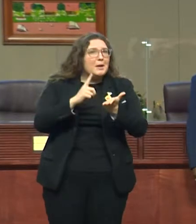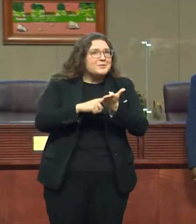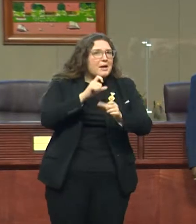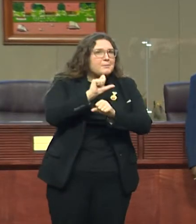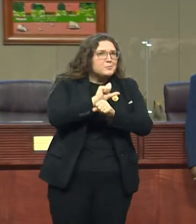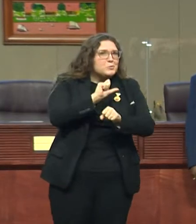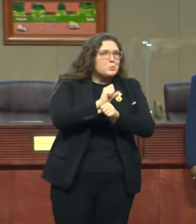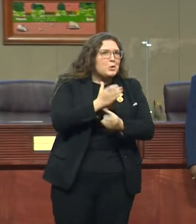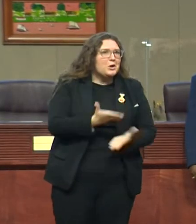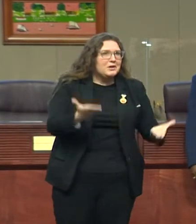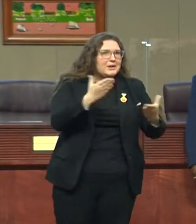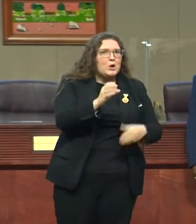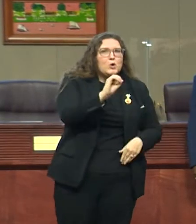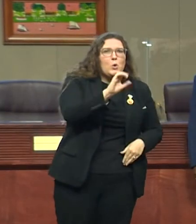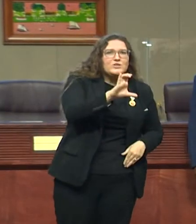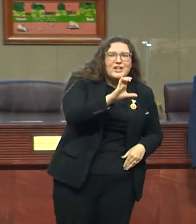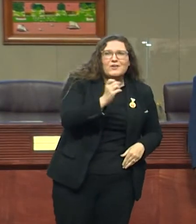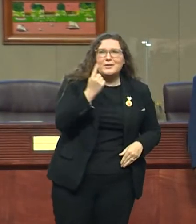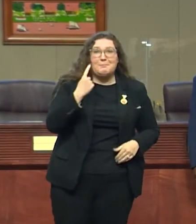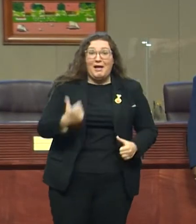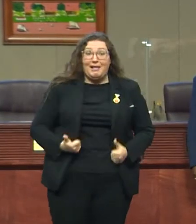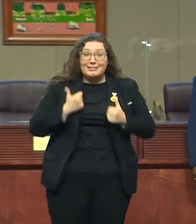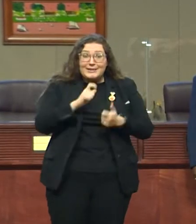reside in other surrounding areas.